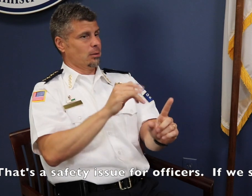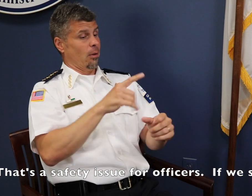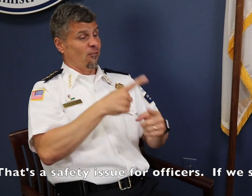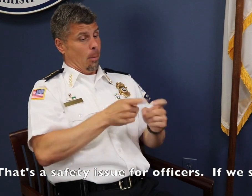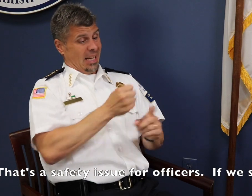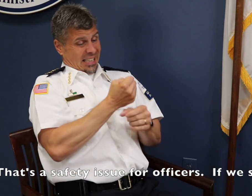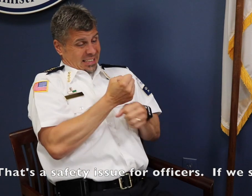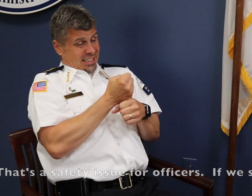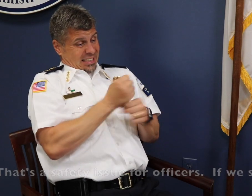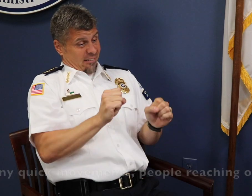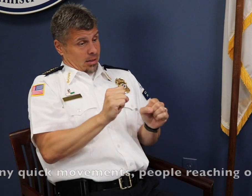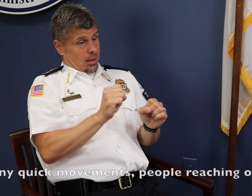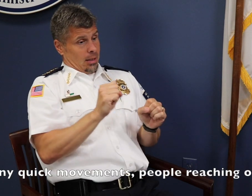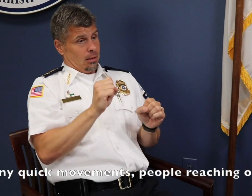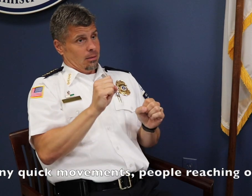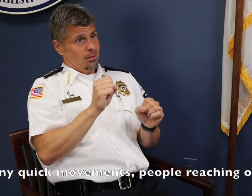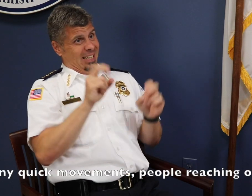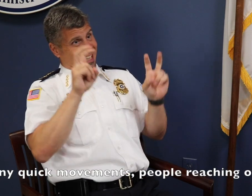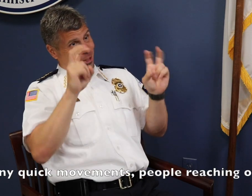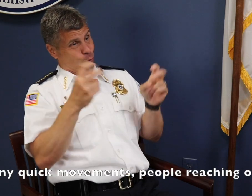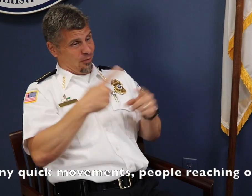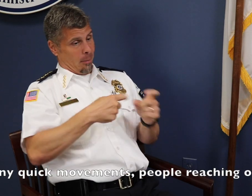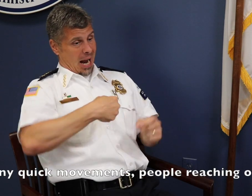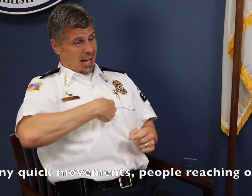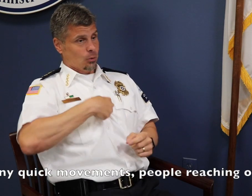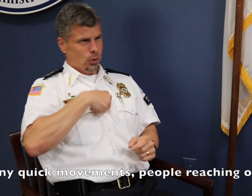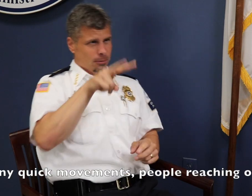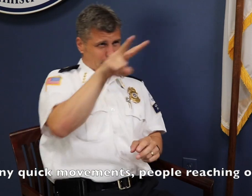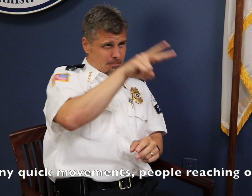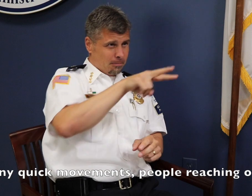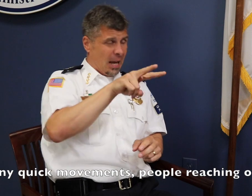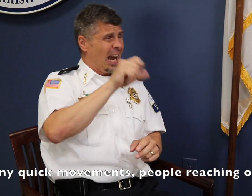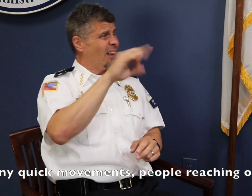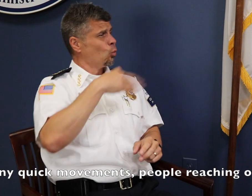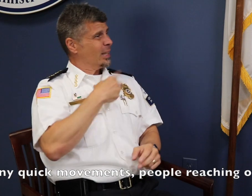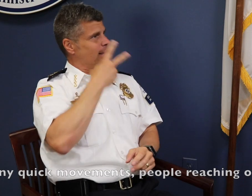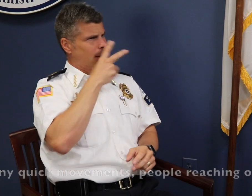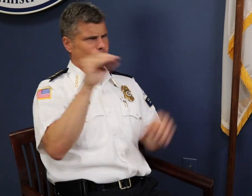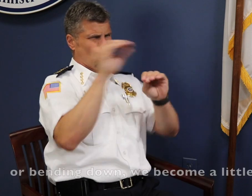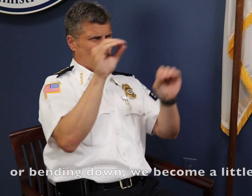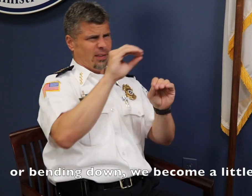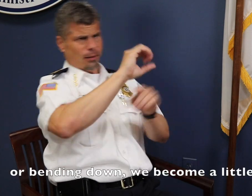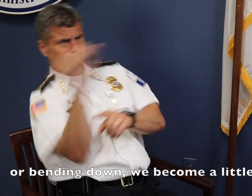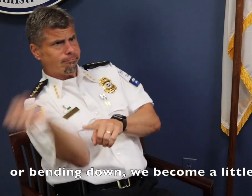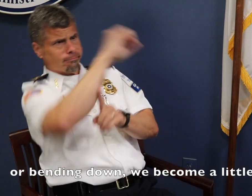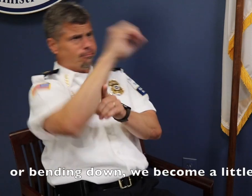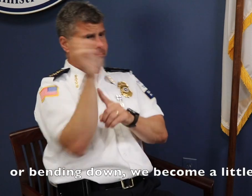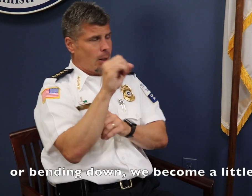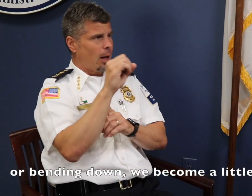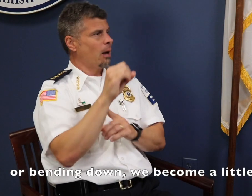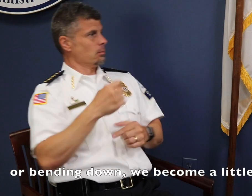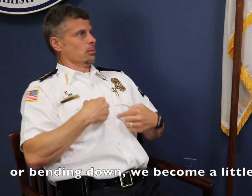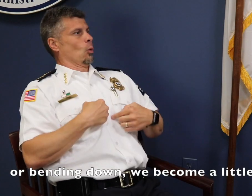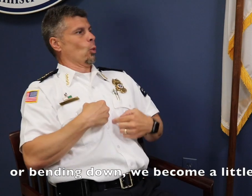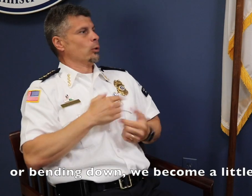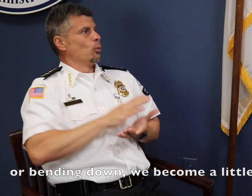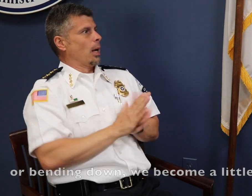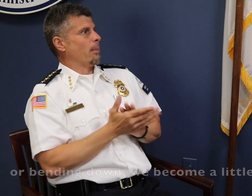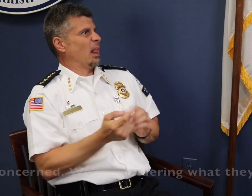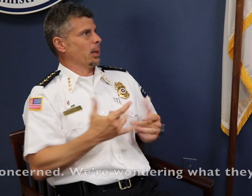And we do that because that's a safety issue for officers. If we see any quick movements, people reaching over or